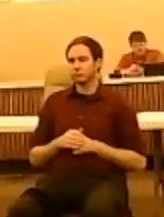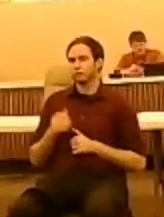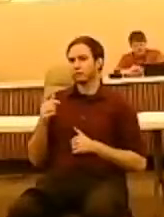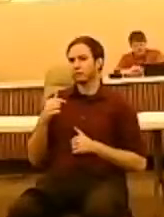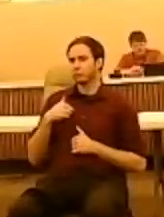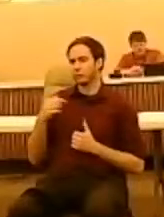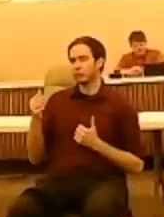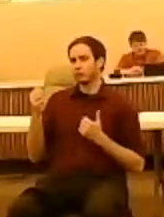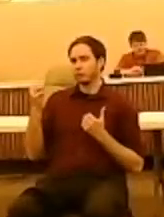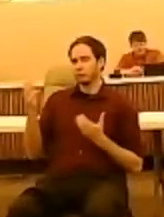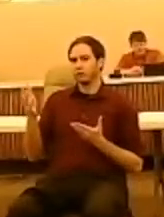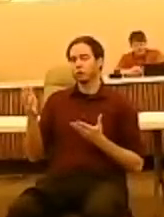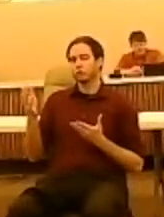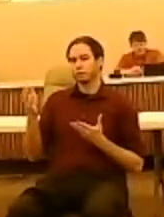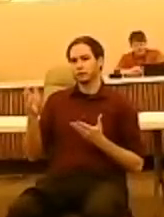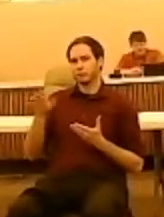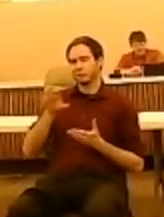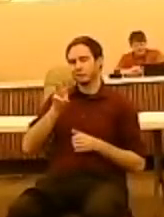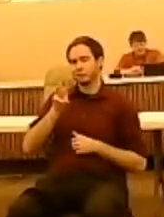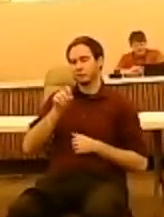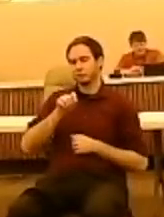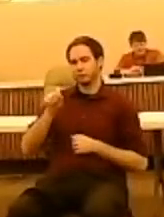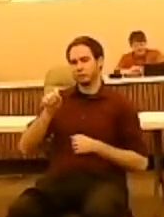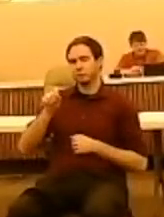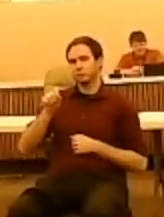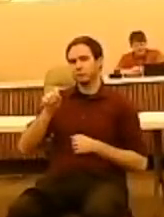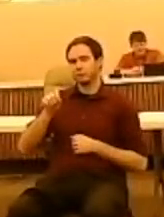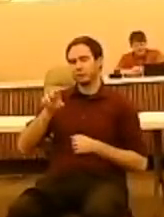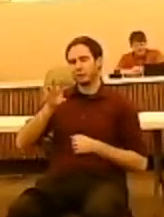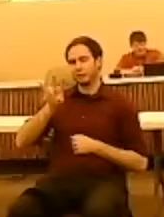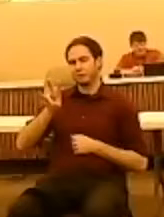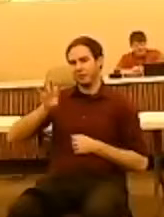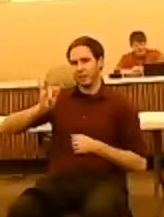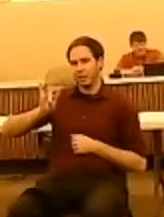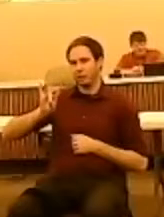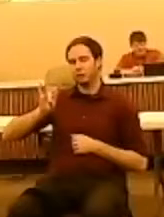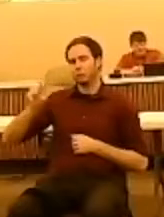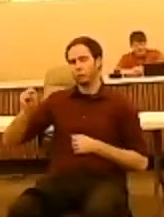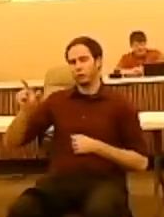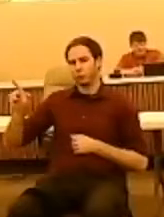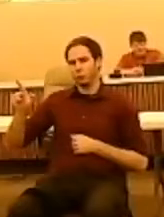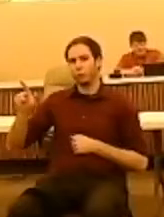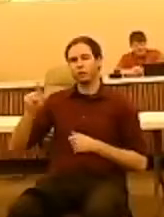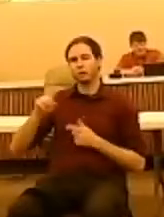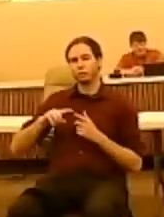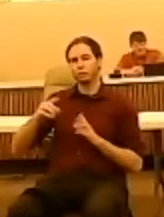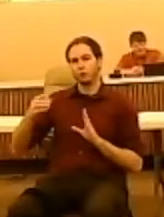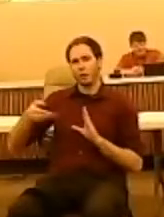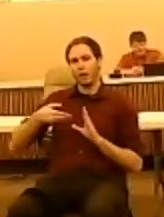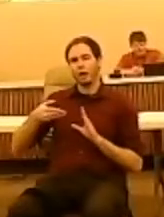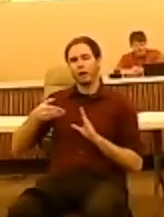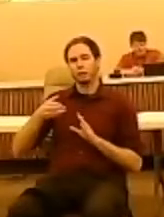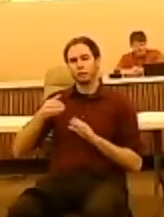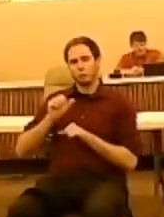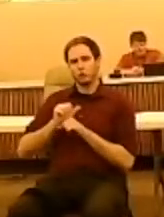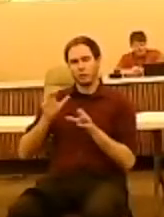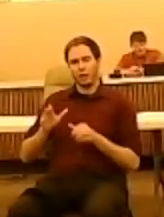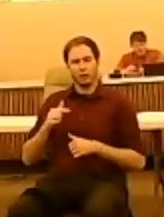fellow town board members, I have Resolution 6-78, 2021, to hire personnel.